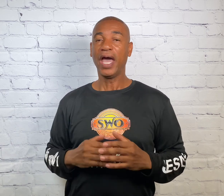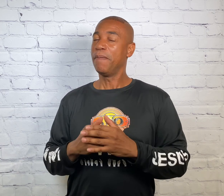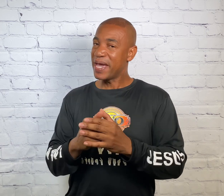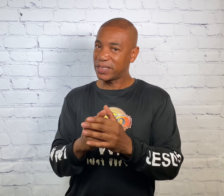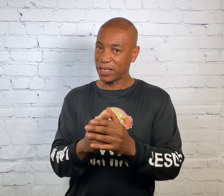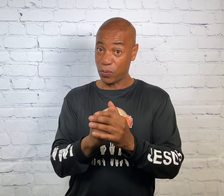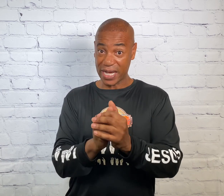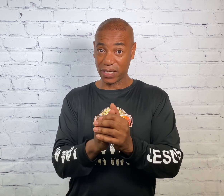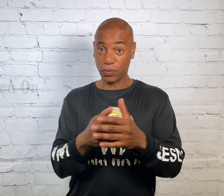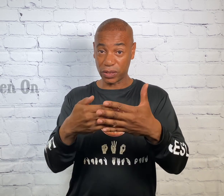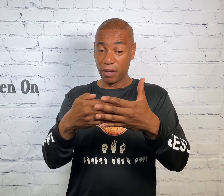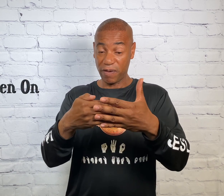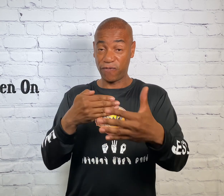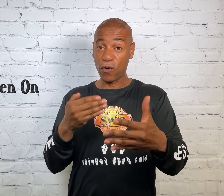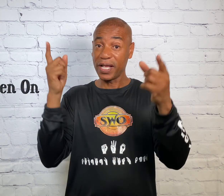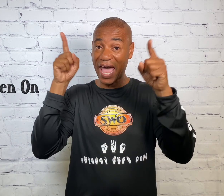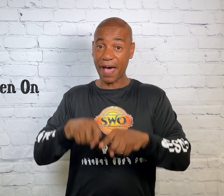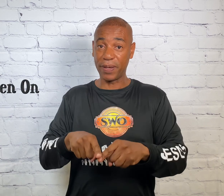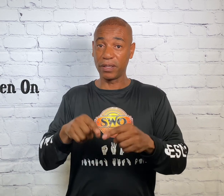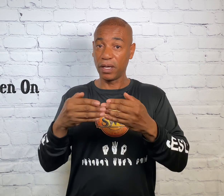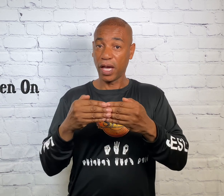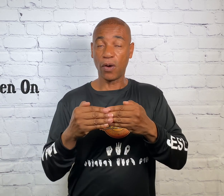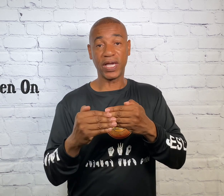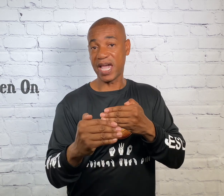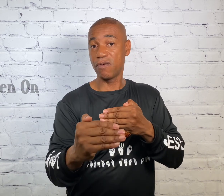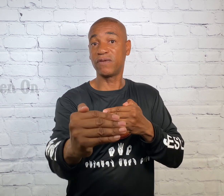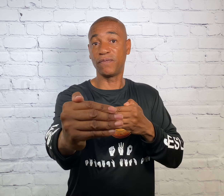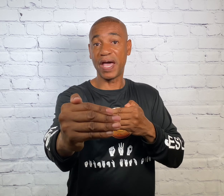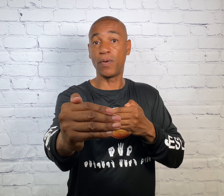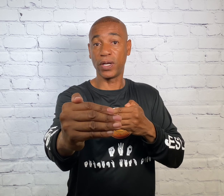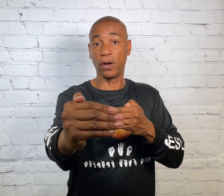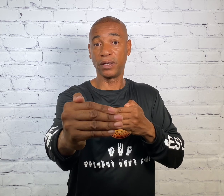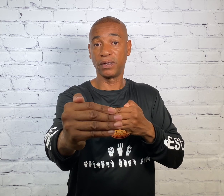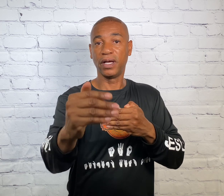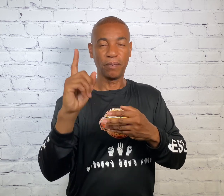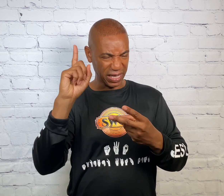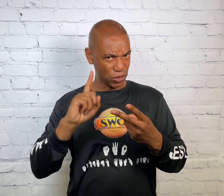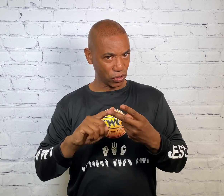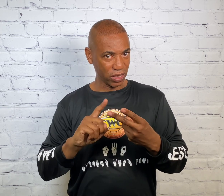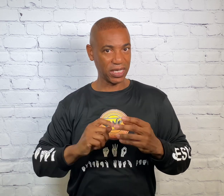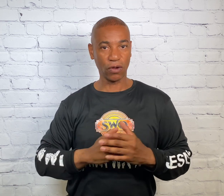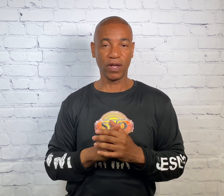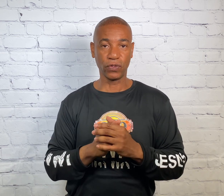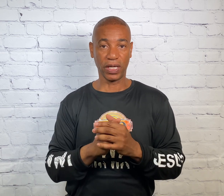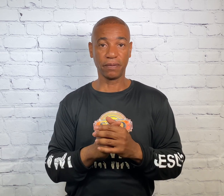And basically what I did was before it happened, and we carried from that point on. But let me show you the second way of doing it.